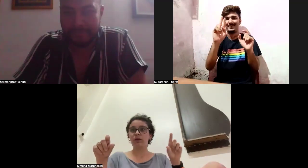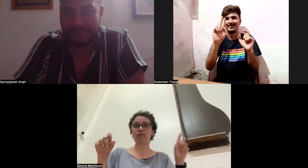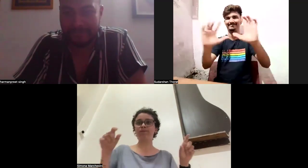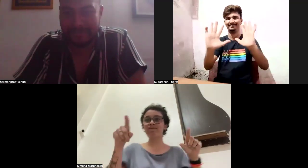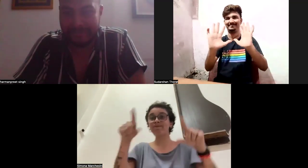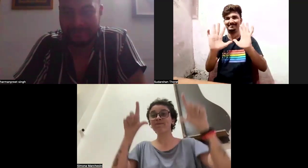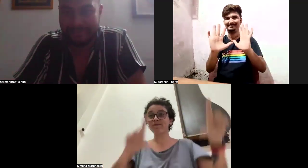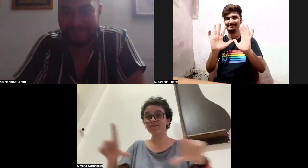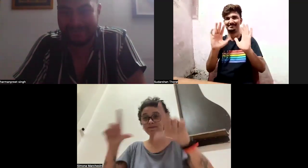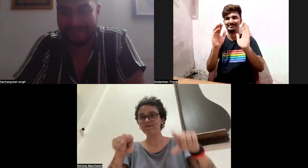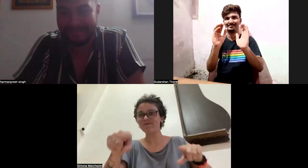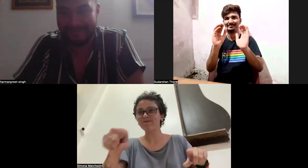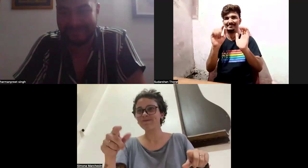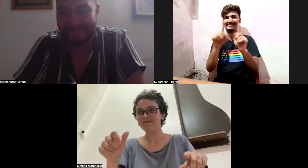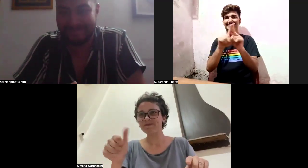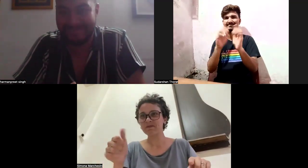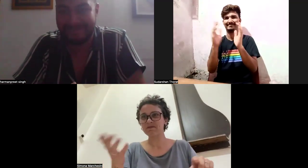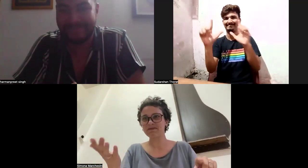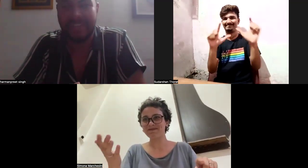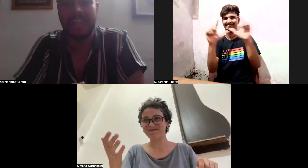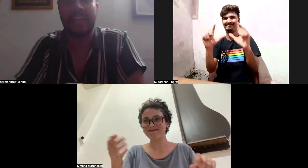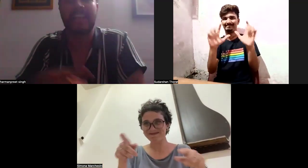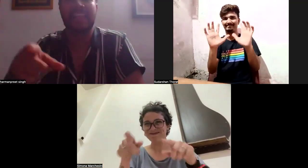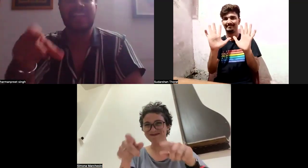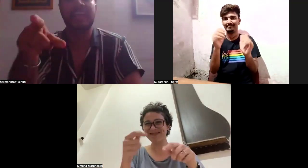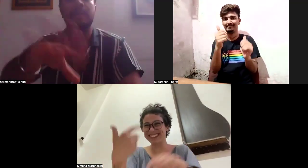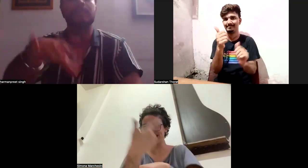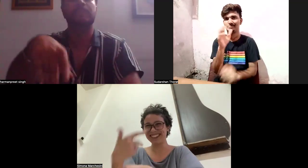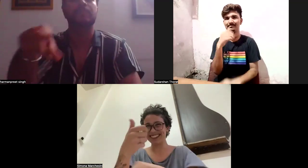I think it'll help if you place the